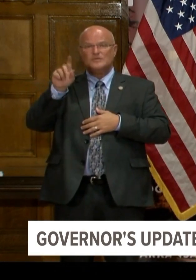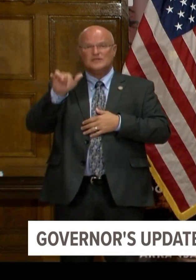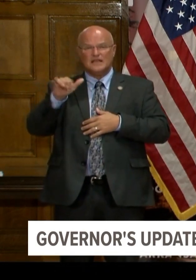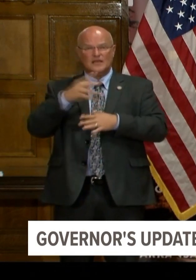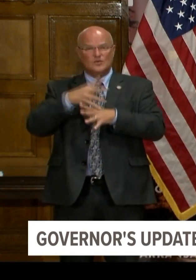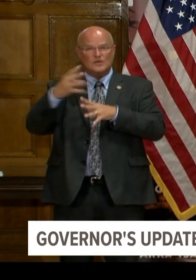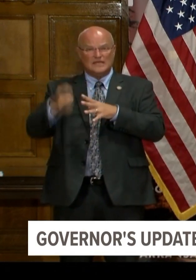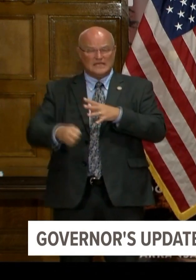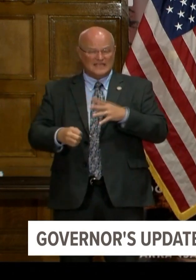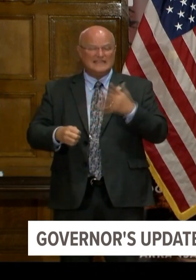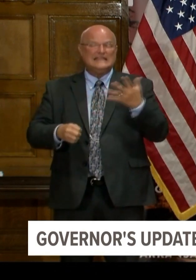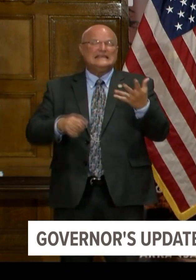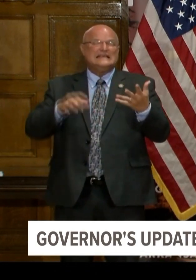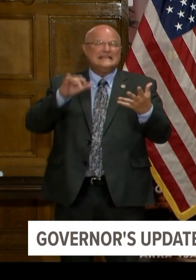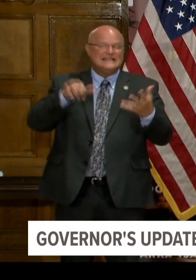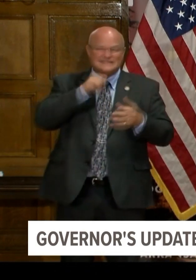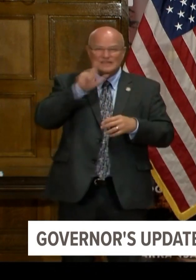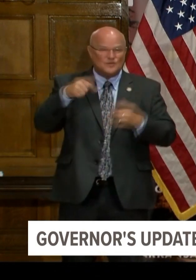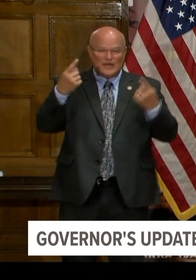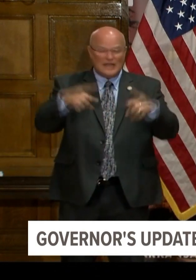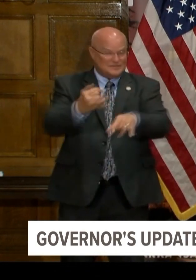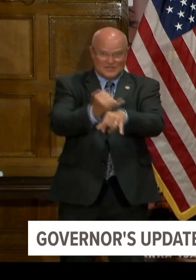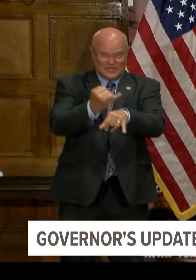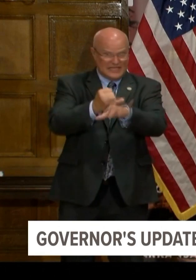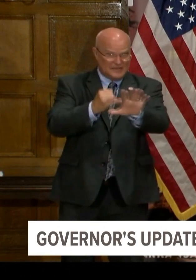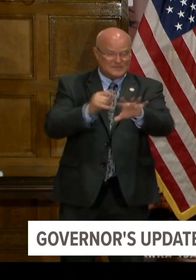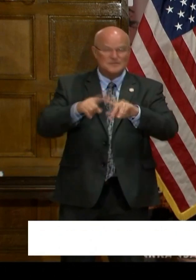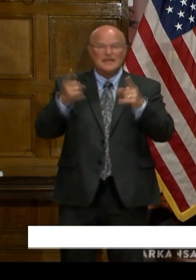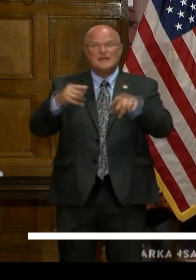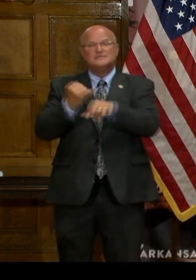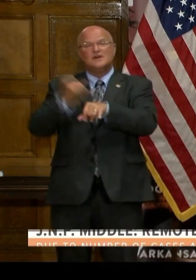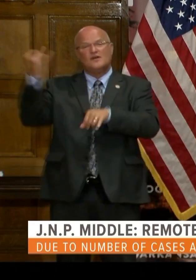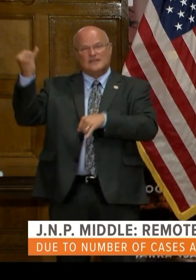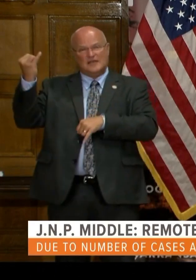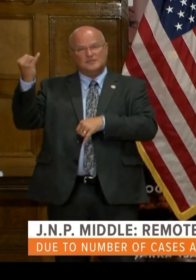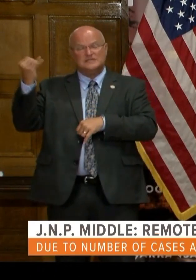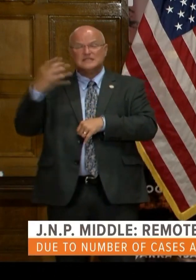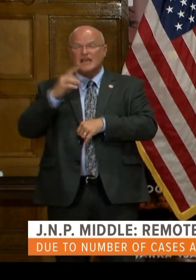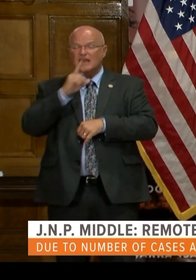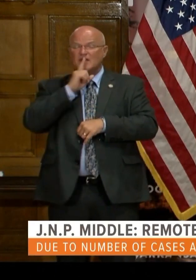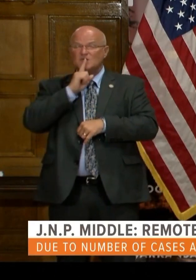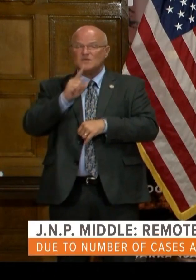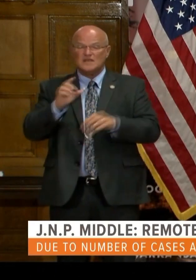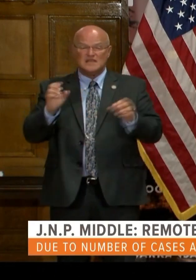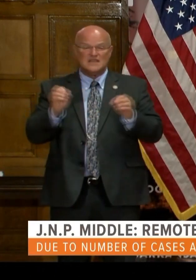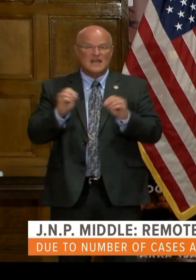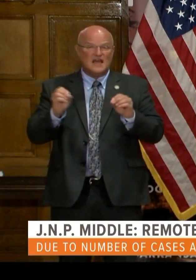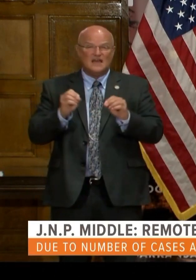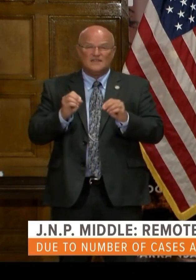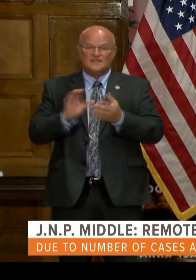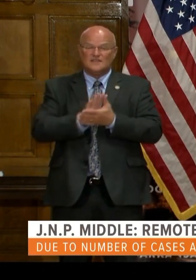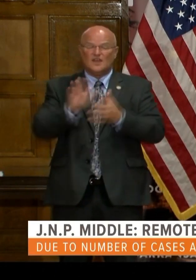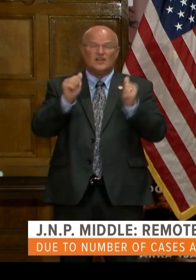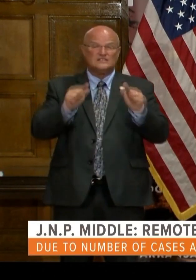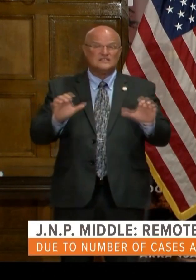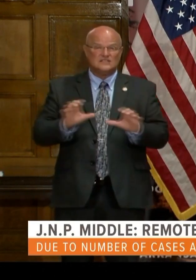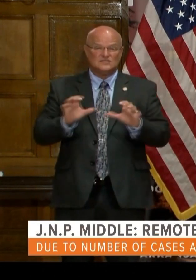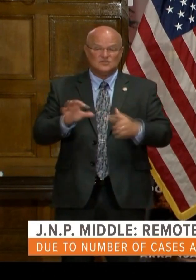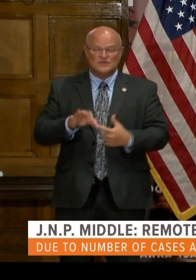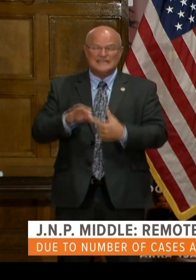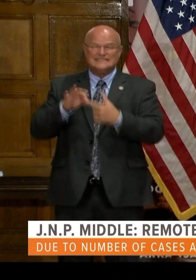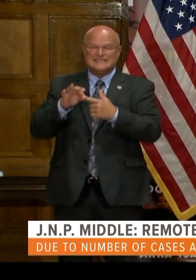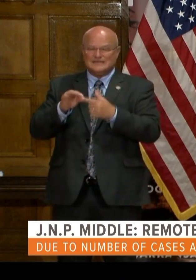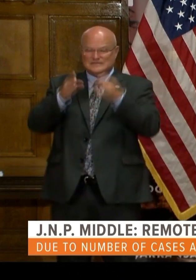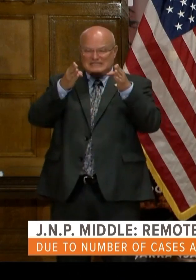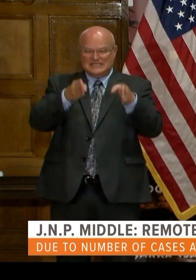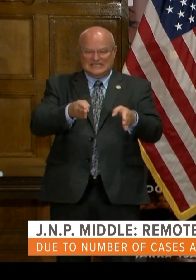where it's not just what happens on campus, but happens off campus, and there's really nothing to be done about that except